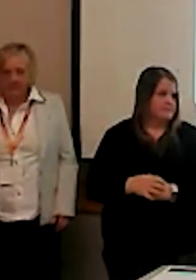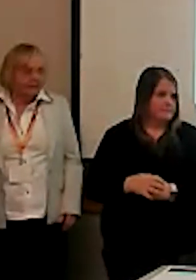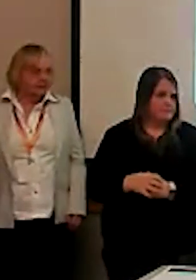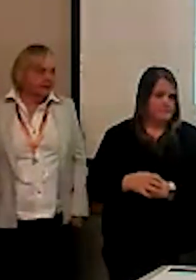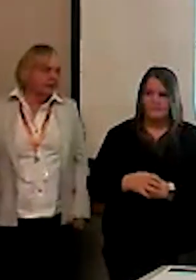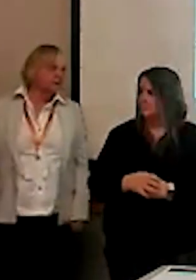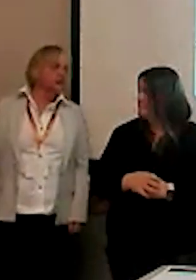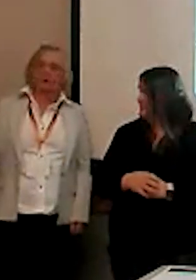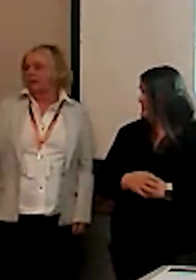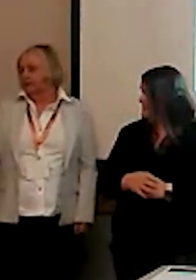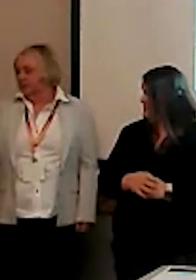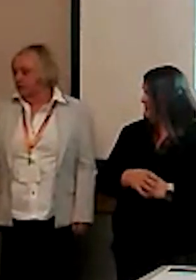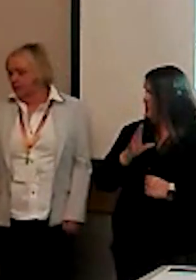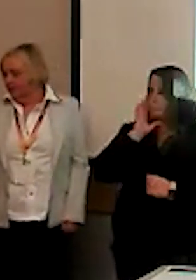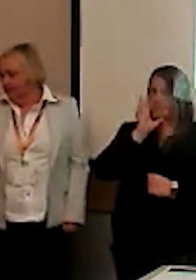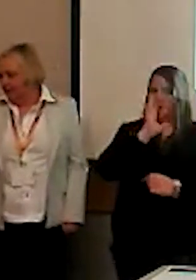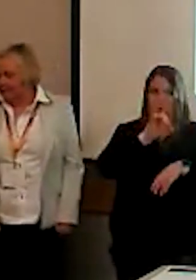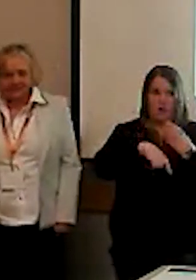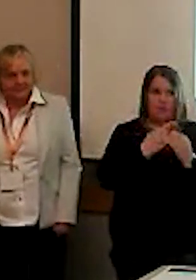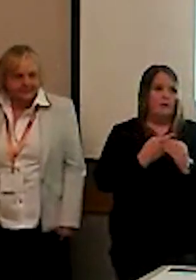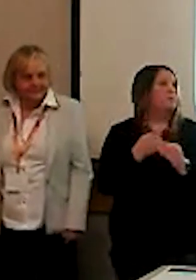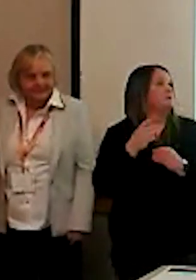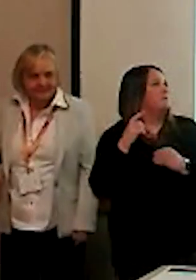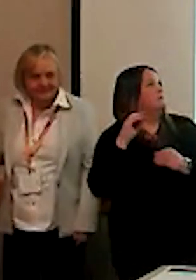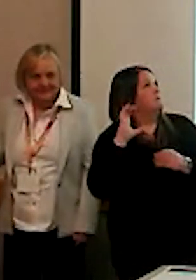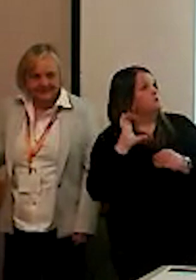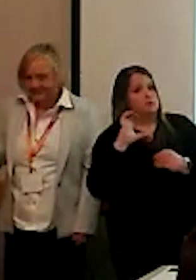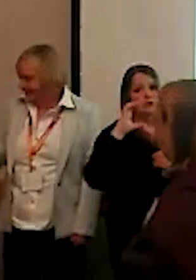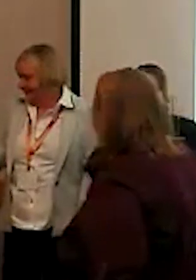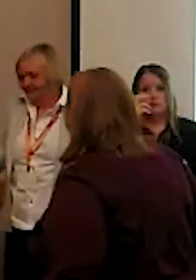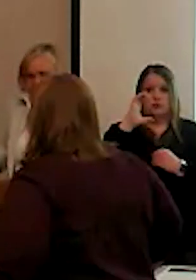And she's going to talk to you about her CHEW program.